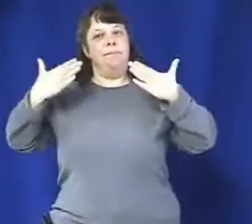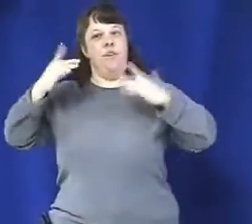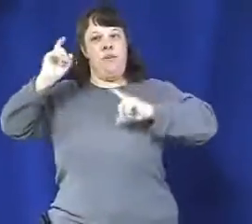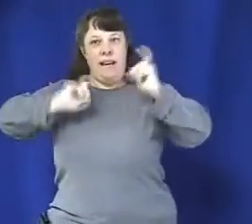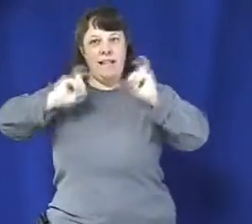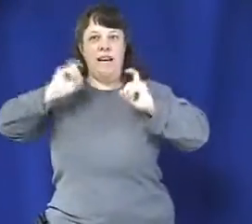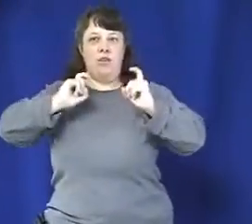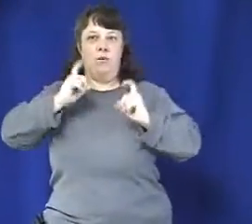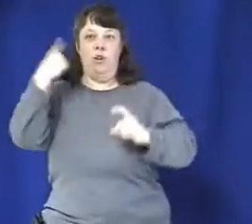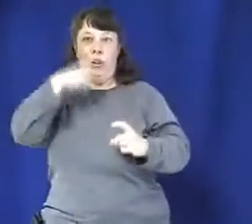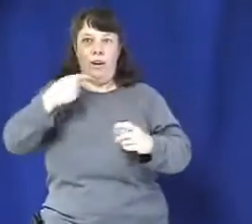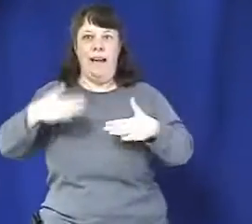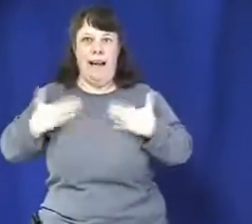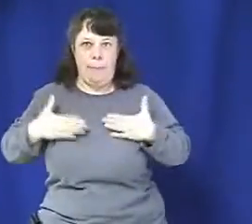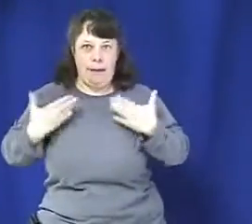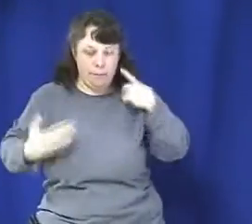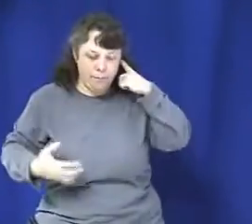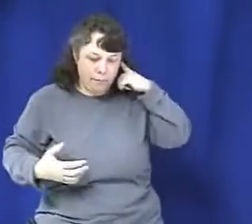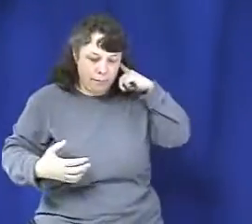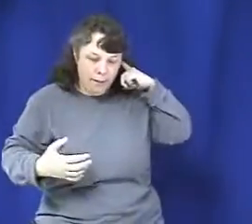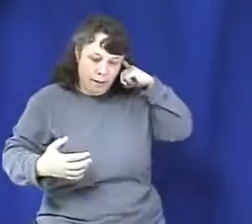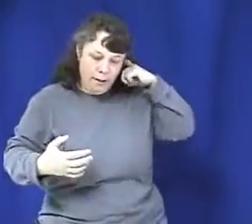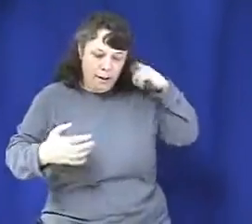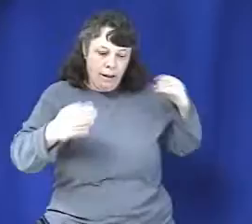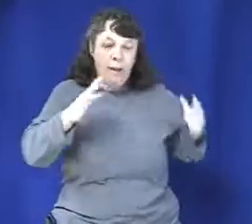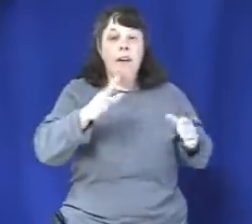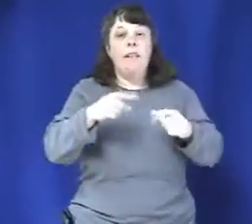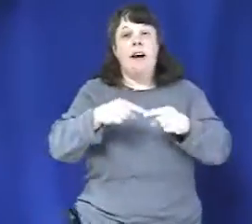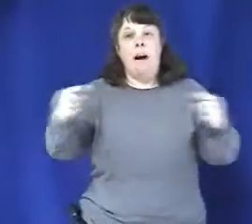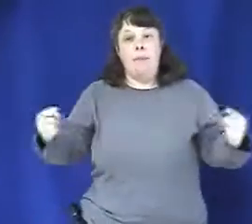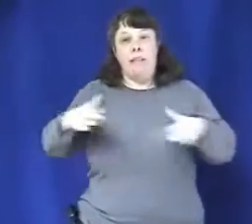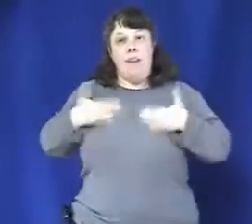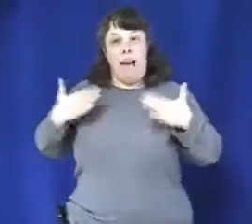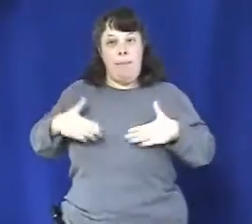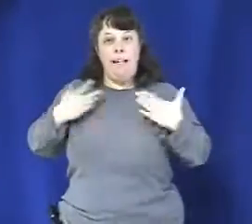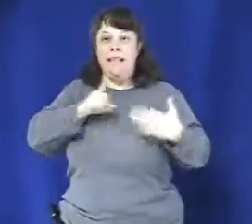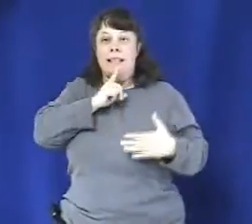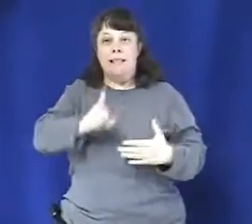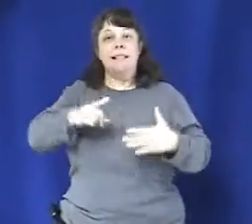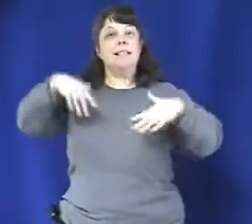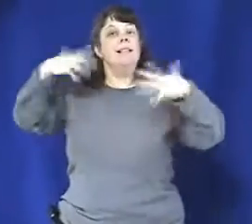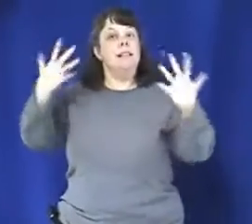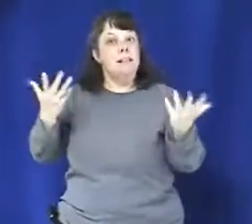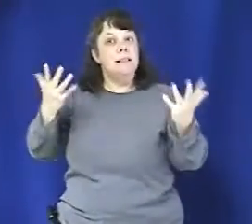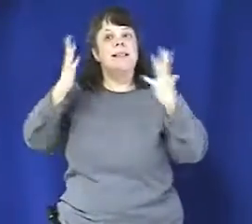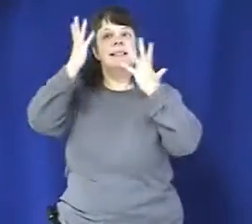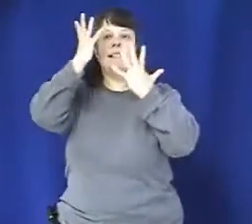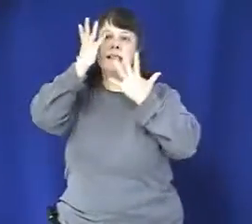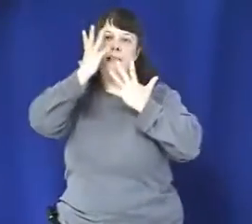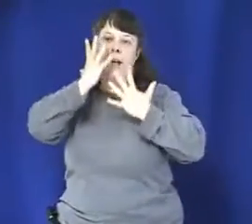your face has to look happy. The opposite of happy is sad.